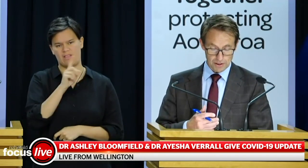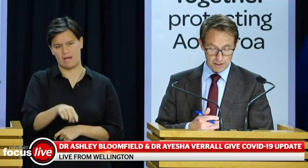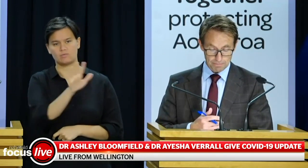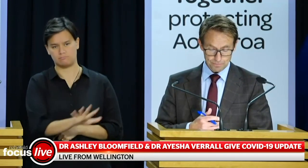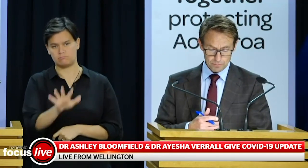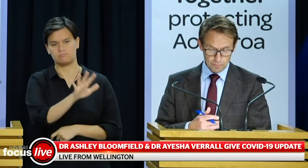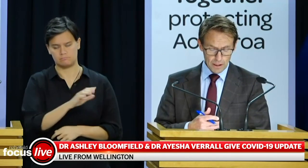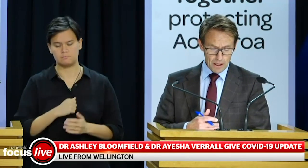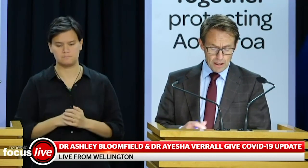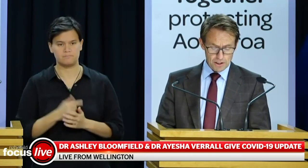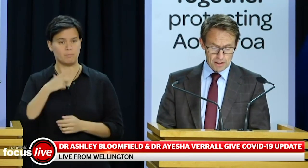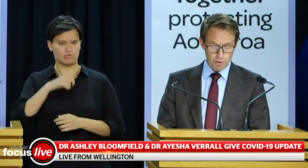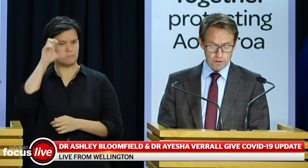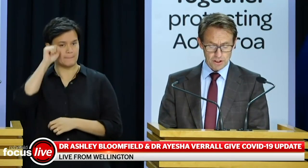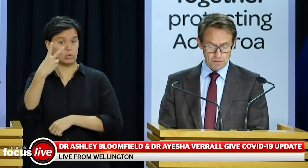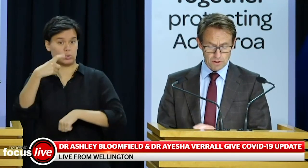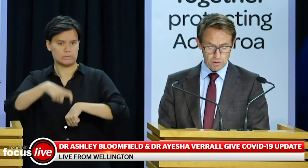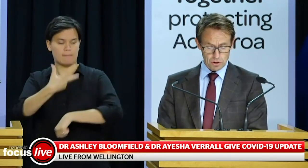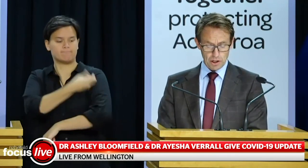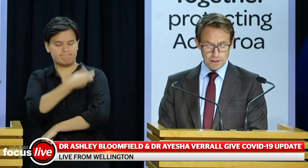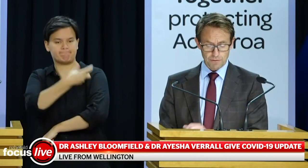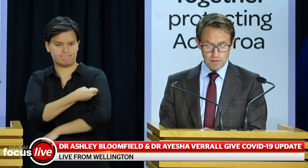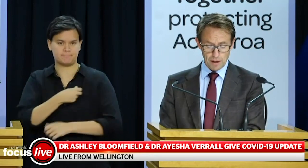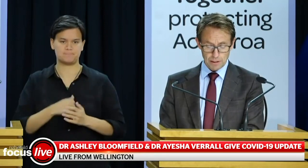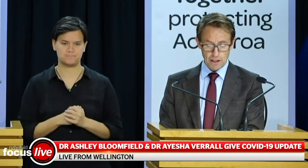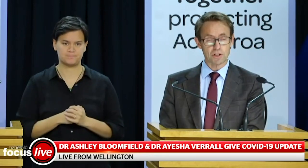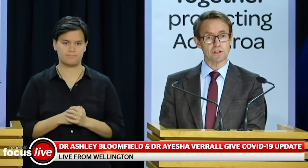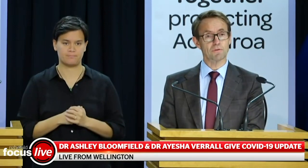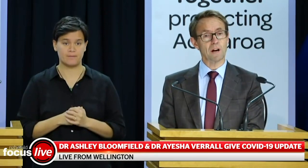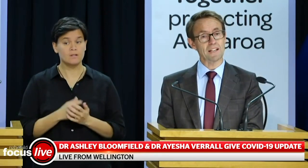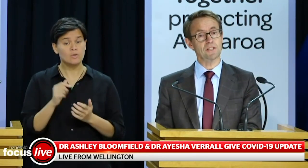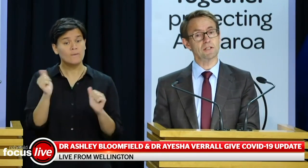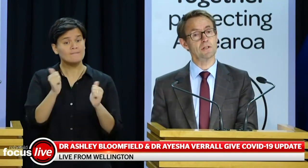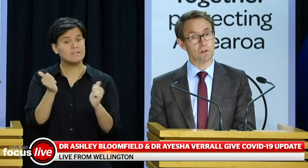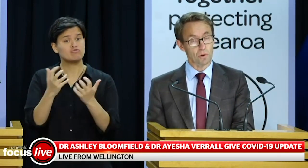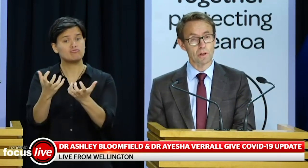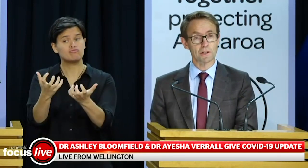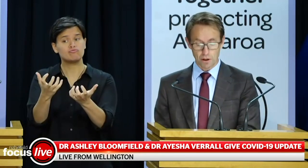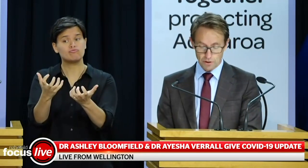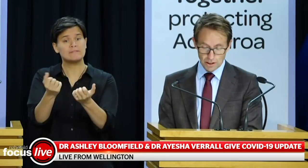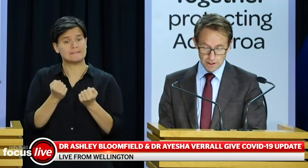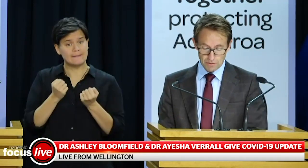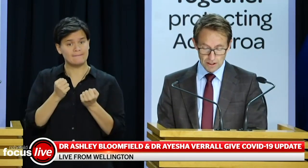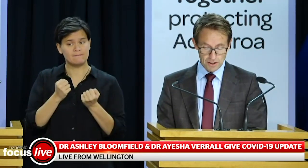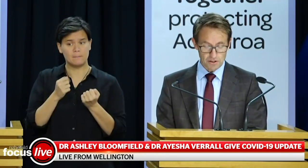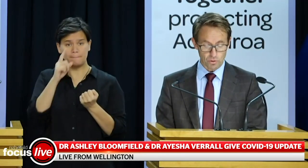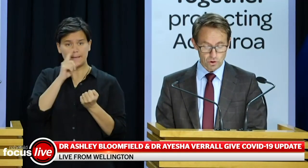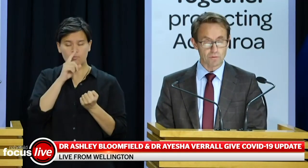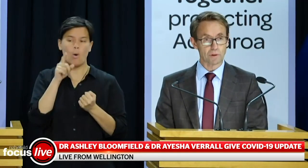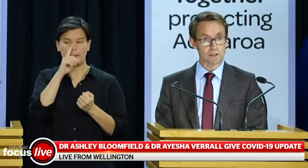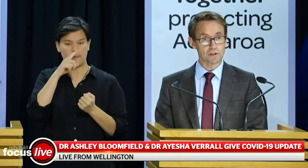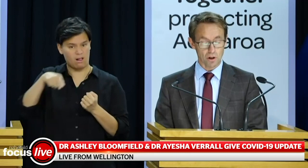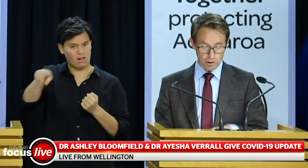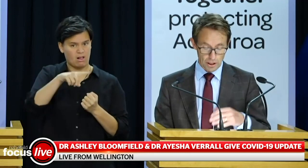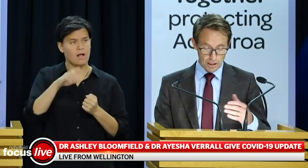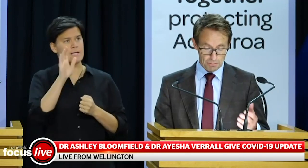doses of the vaccine. To date, we've received 295 applications for access to early COVID-19 vaccines for